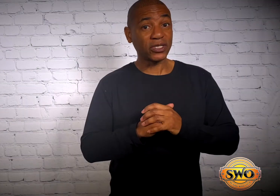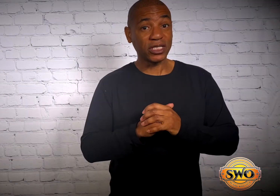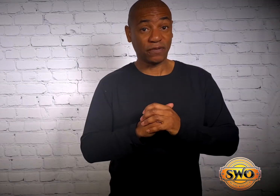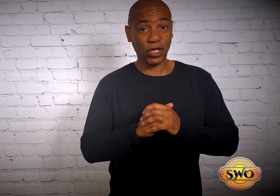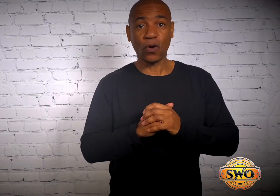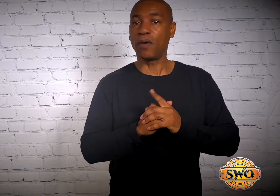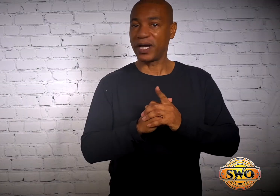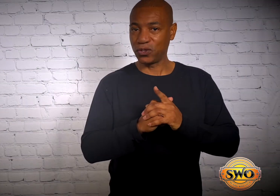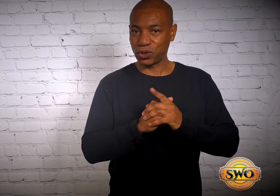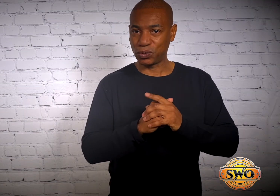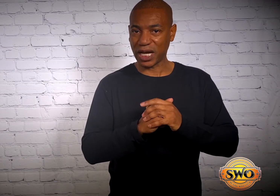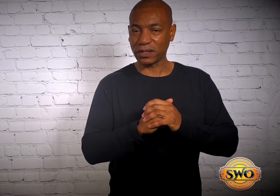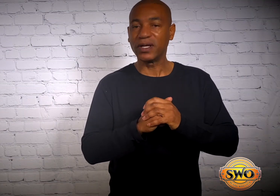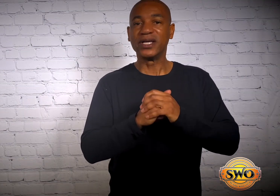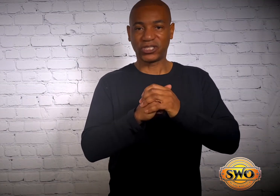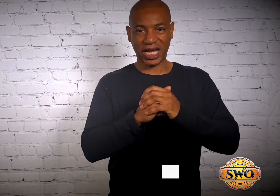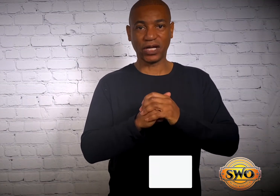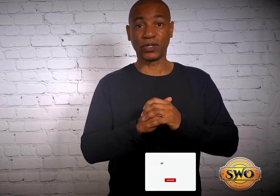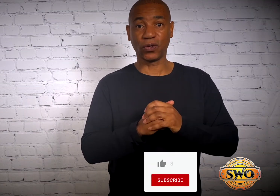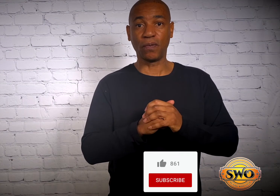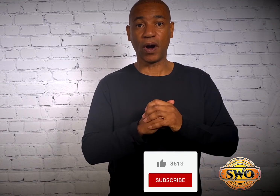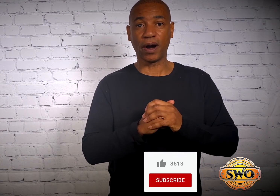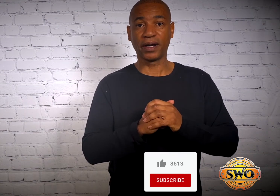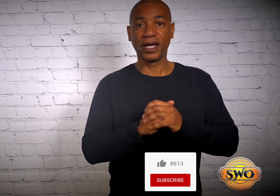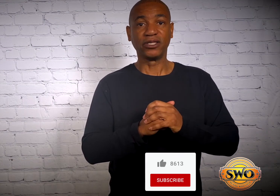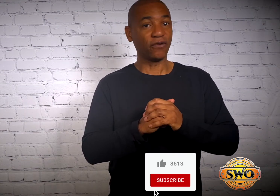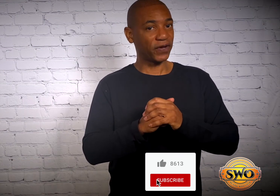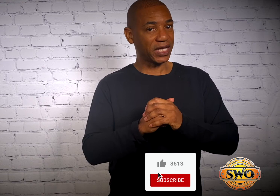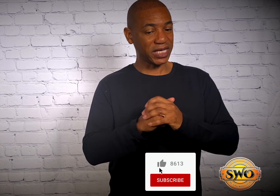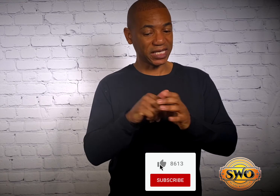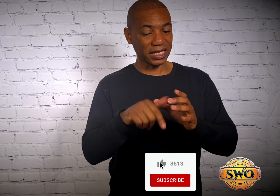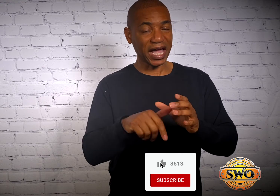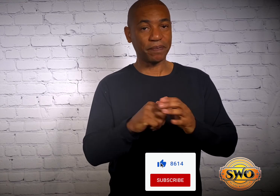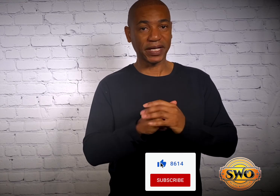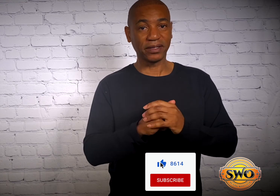this video on my YouTube channel, Signing with Omar. Don't forget to hit the like button and